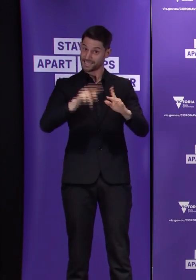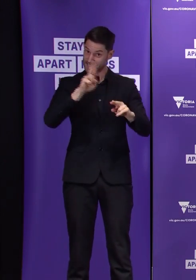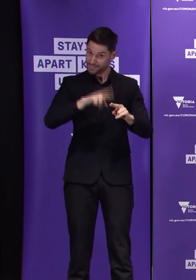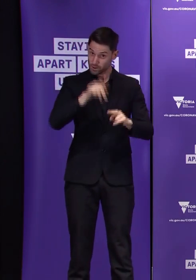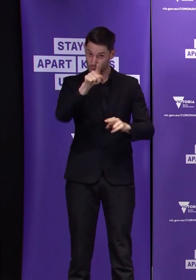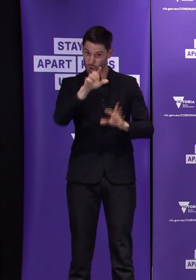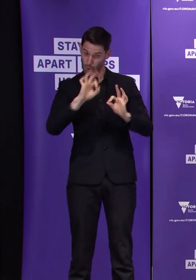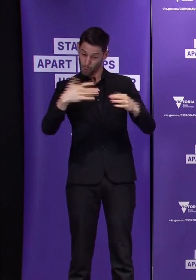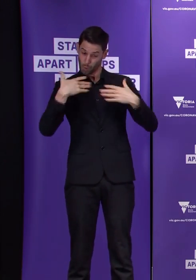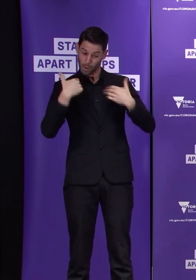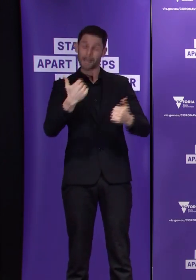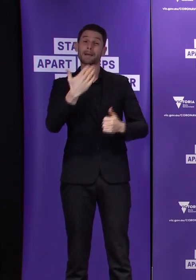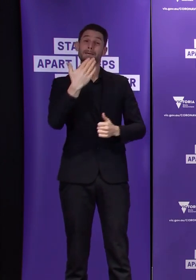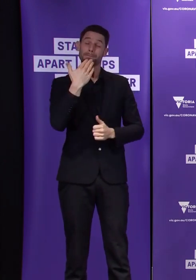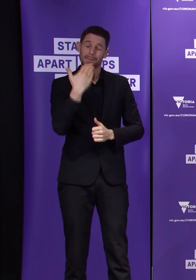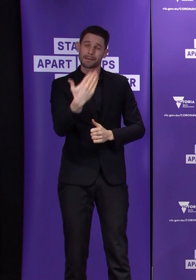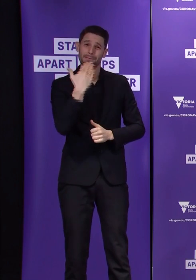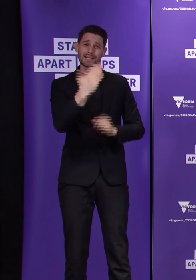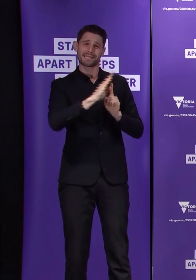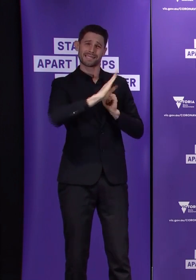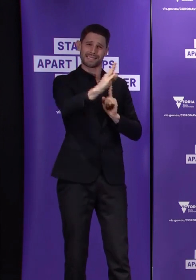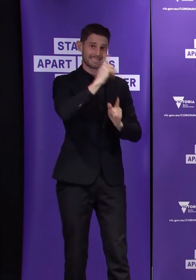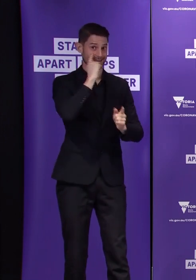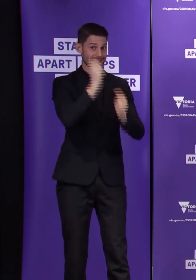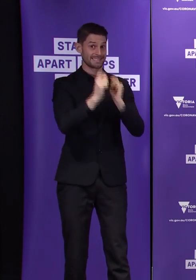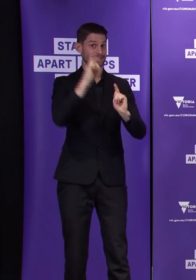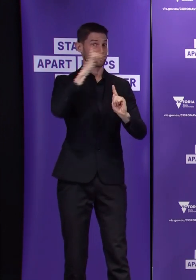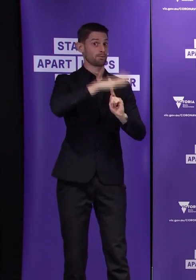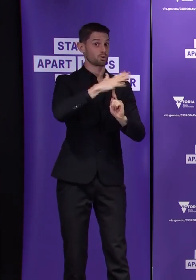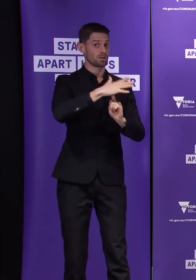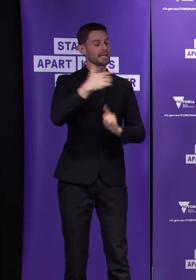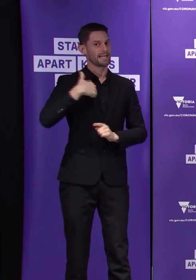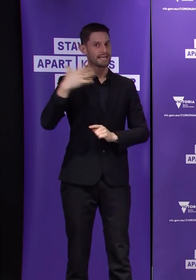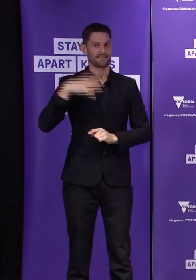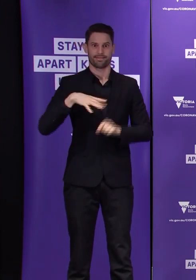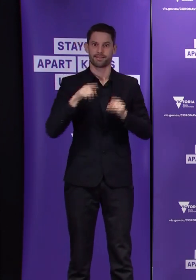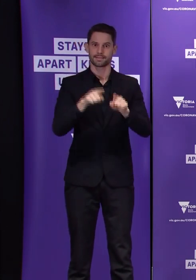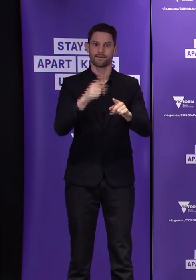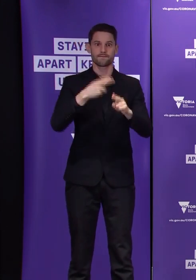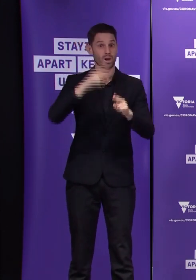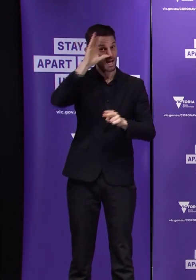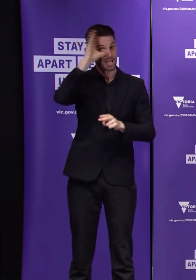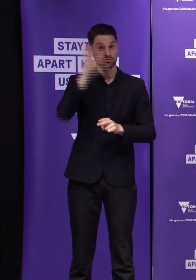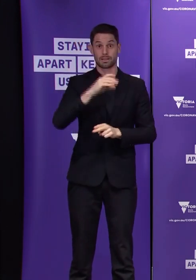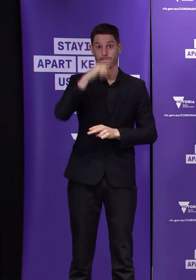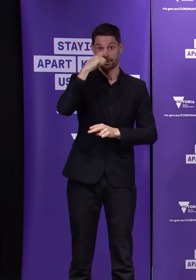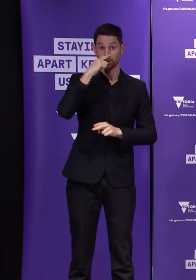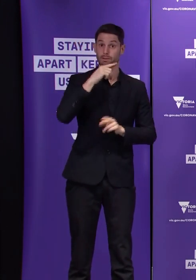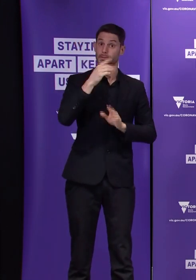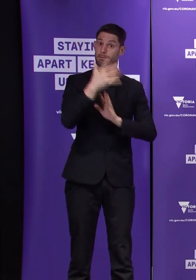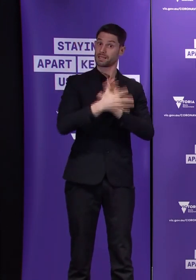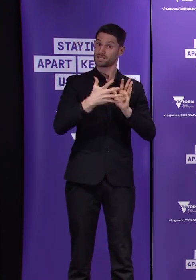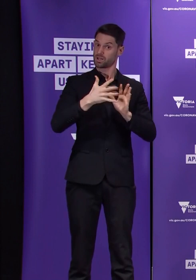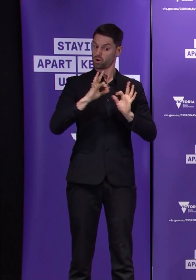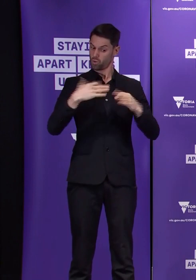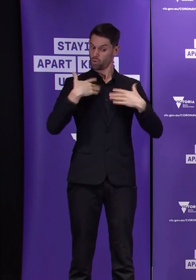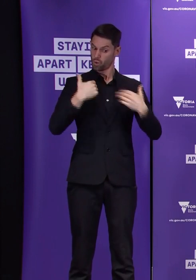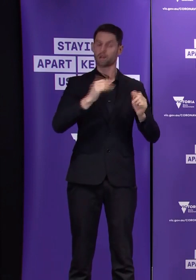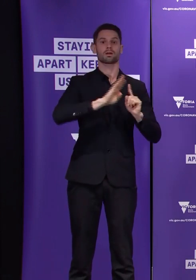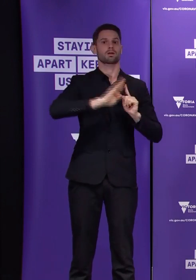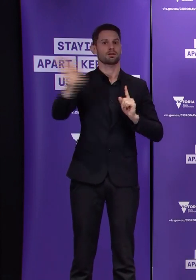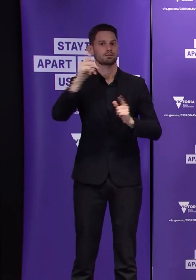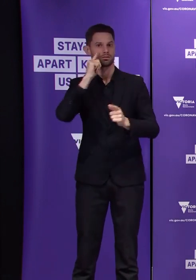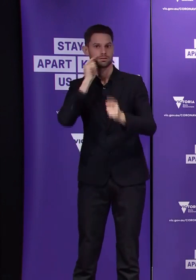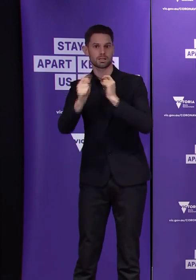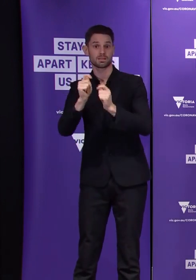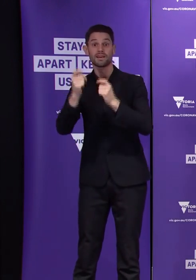collective fight against this enemy. If you come forward and get tested and then wait for your test results at home, then